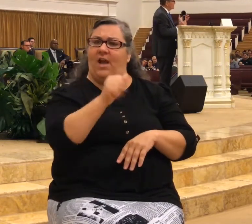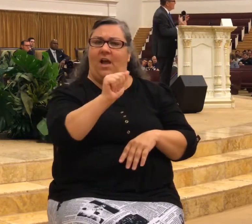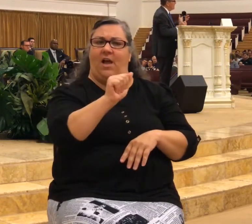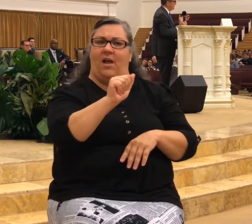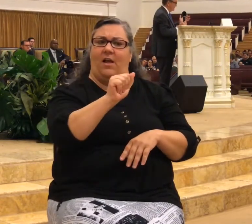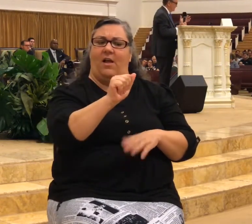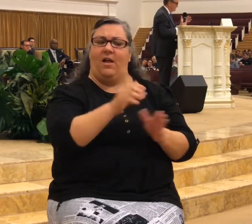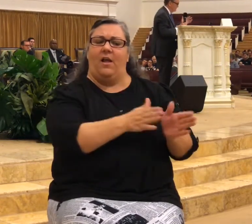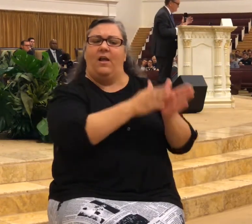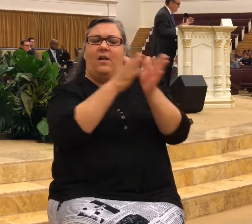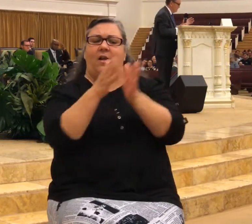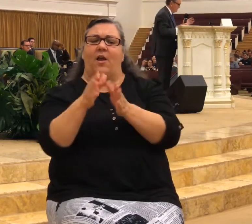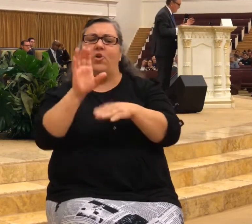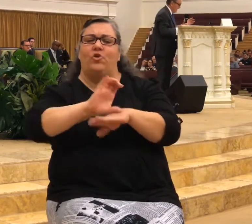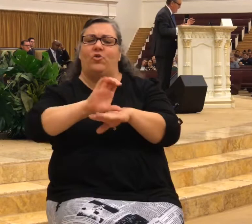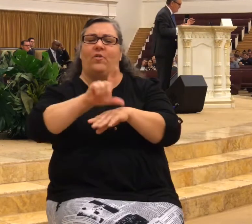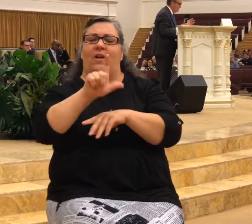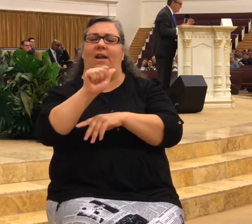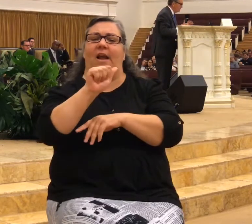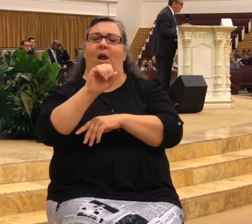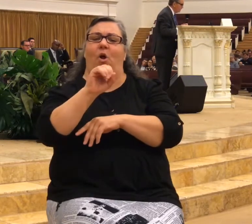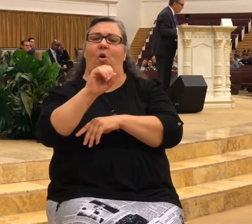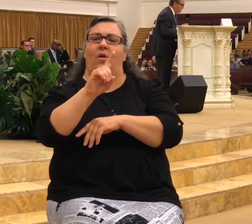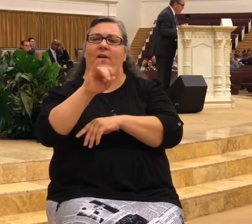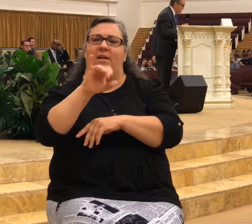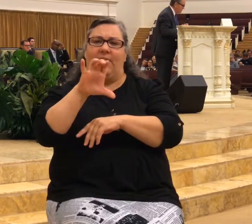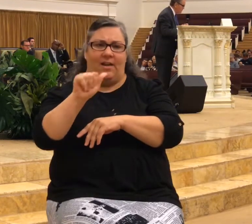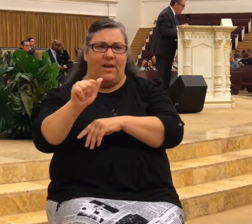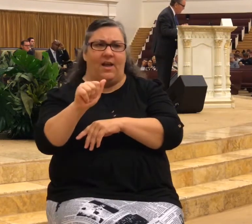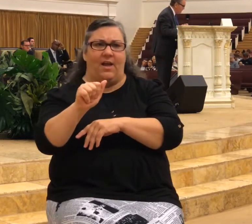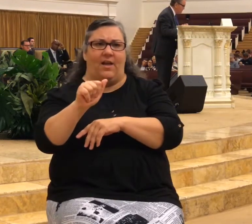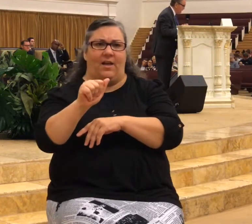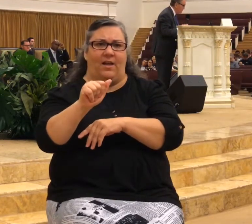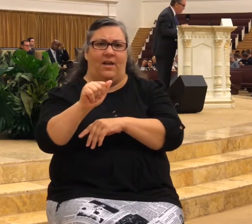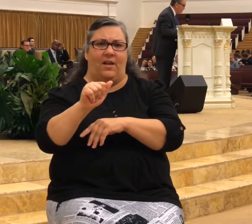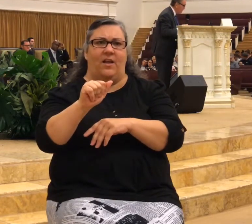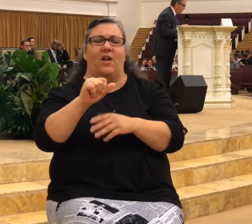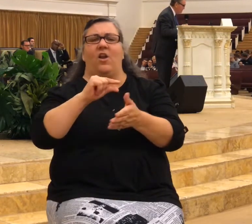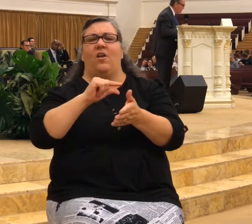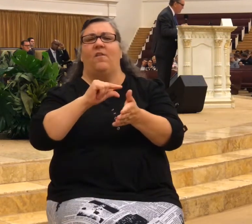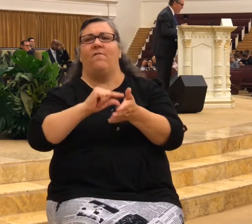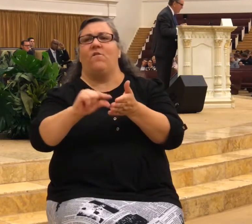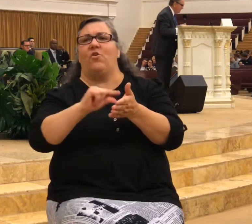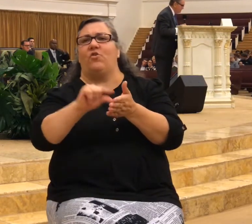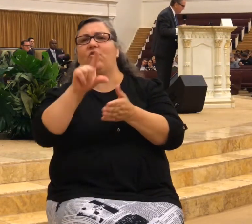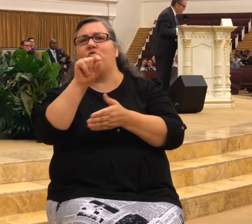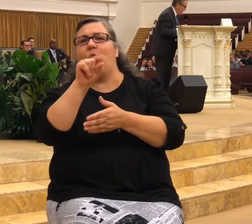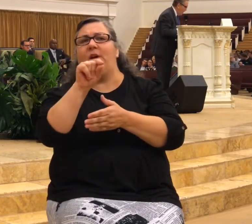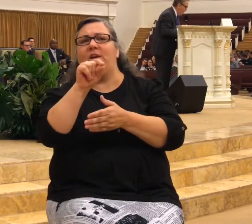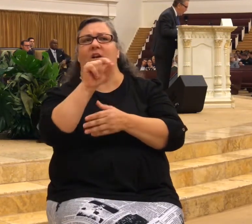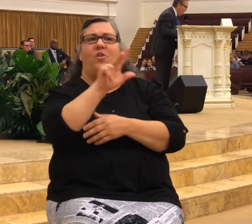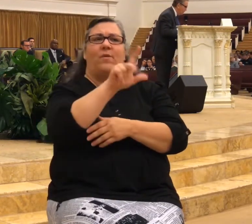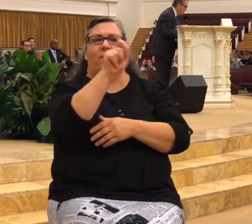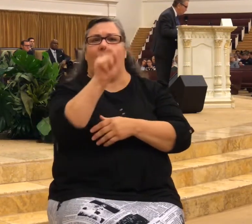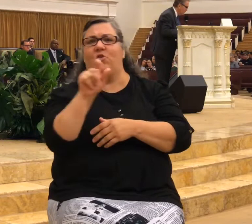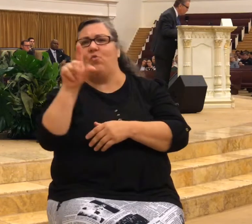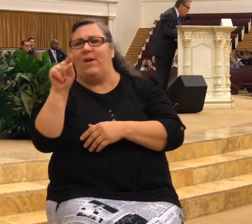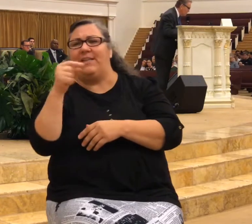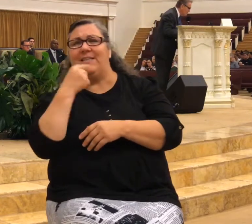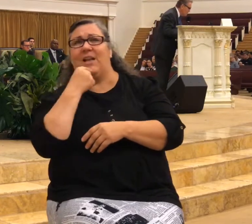of Laodicea. And to this church in verse 20 of chapter 3, he said,